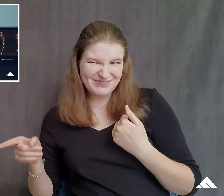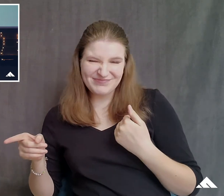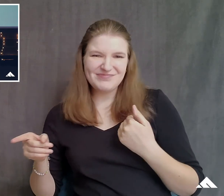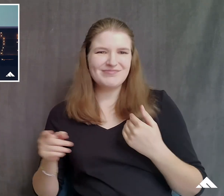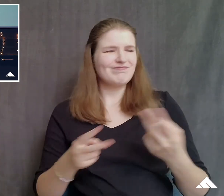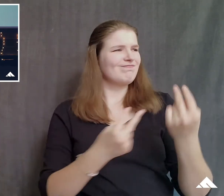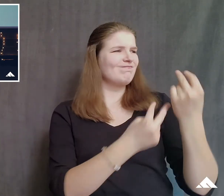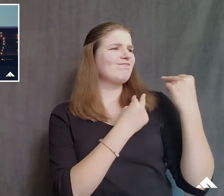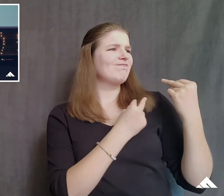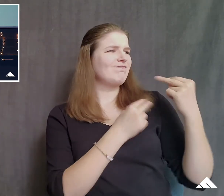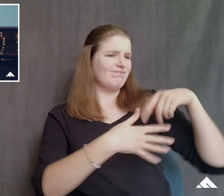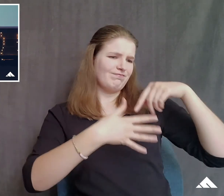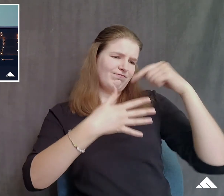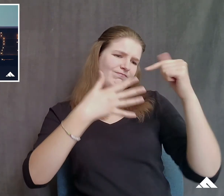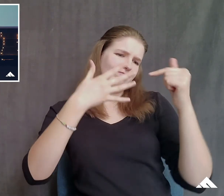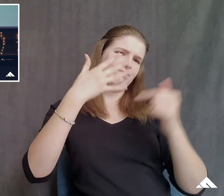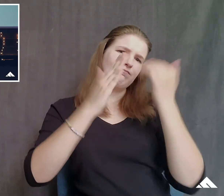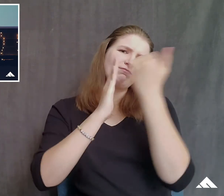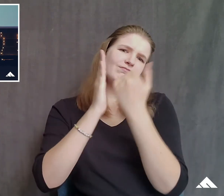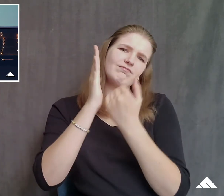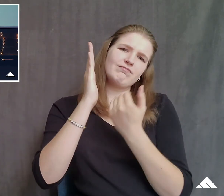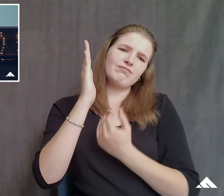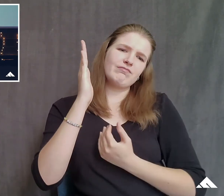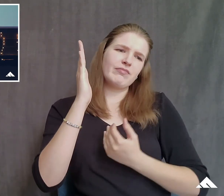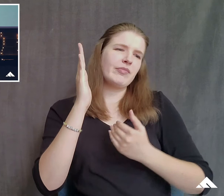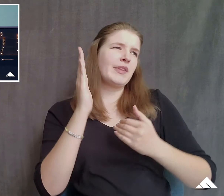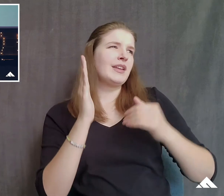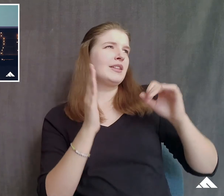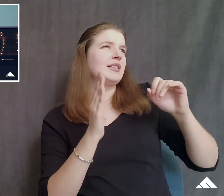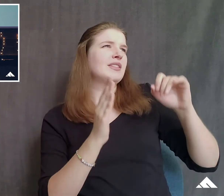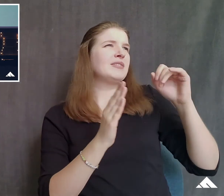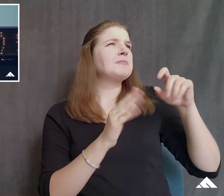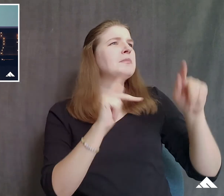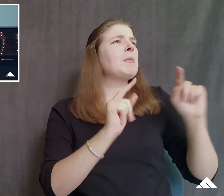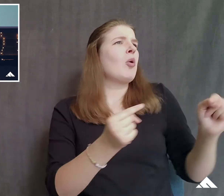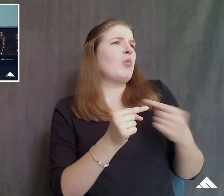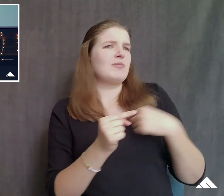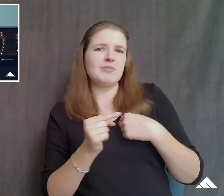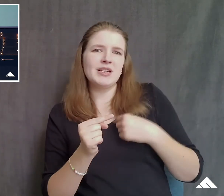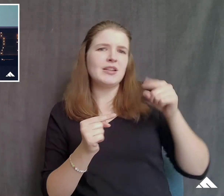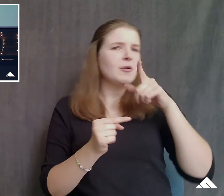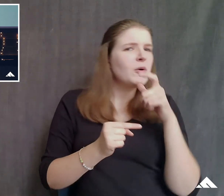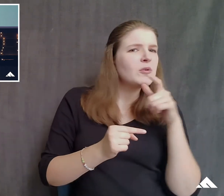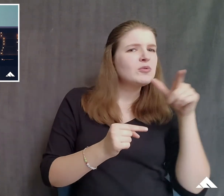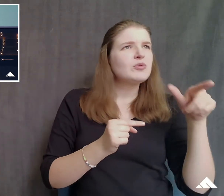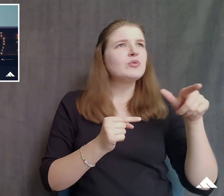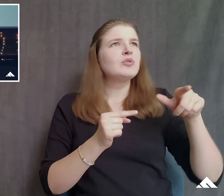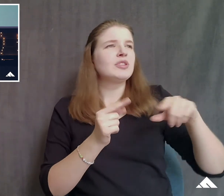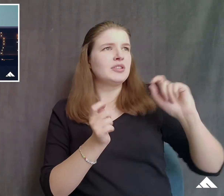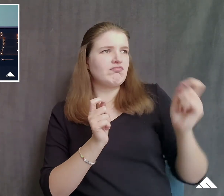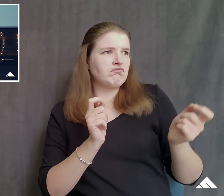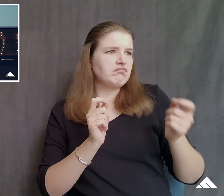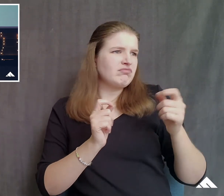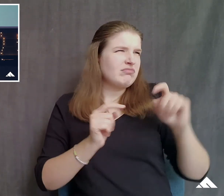the ways you've been injured or wounded by somebody, what they did, what they said, an attitude they took or whatever. As a pastor,